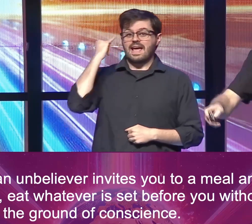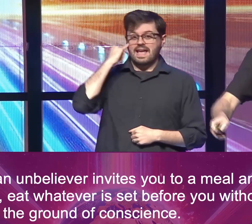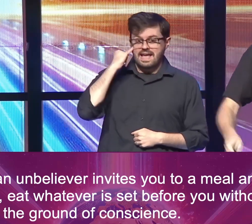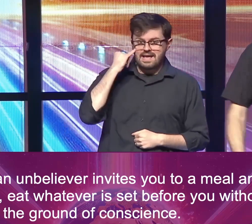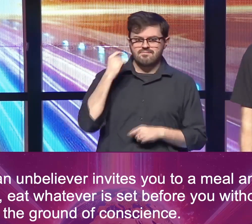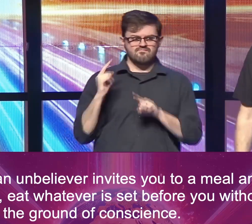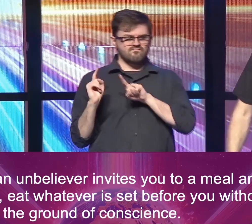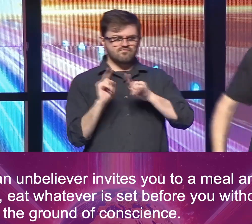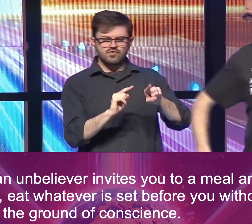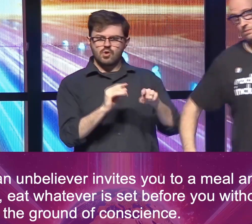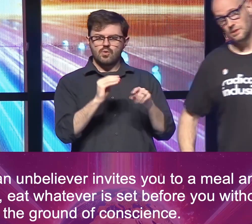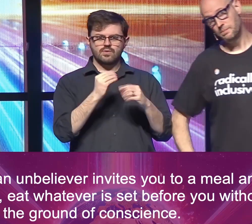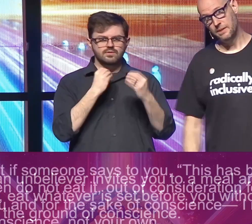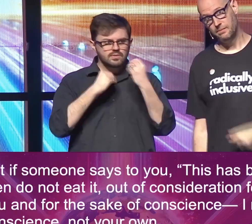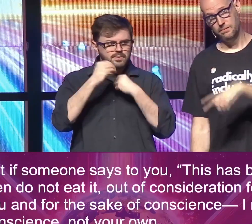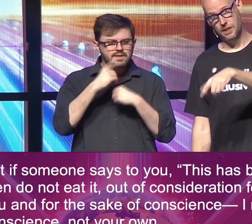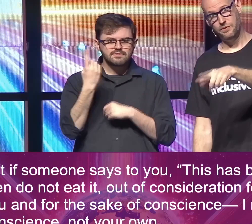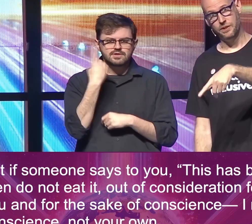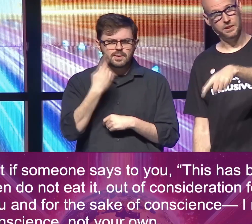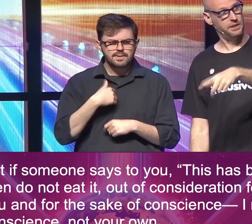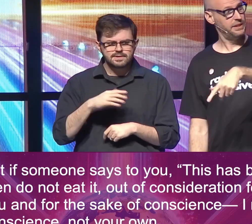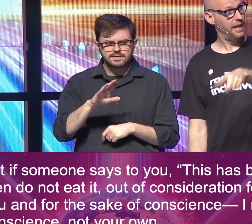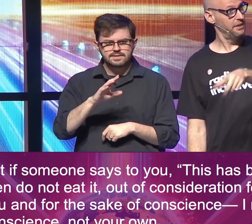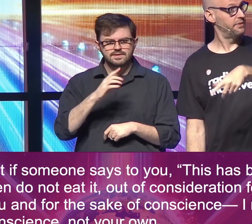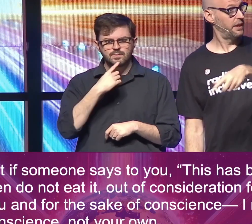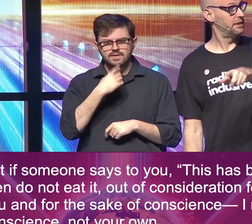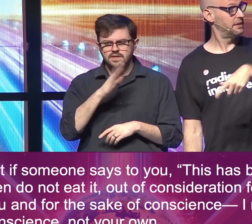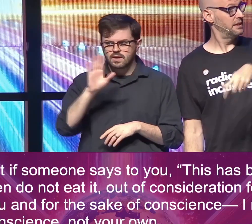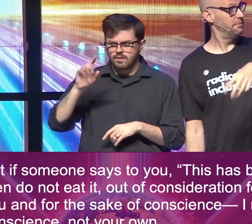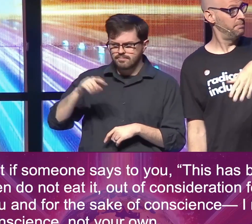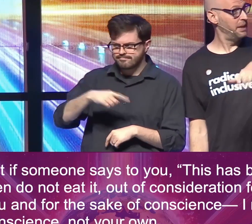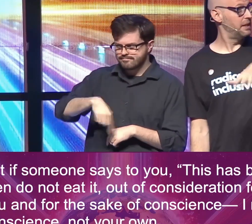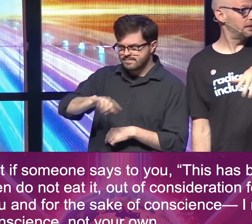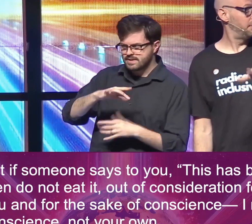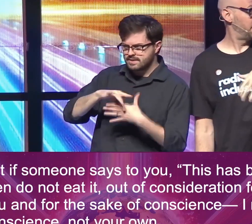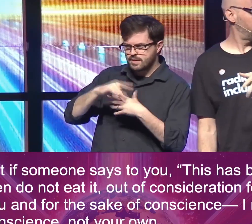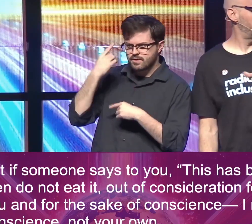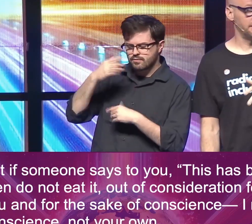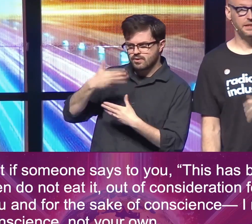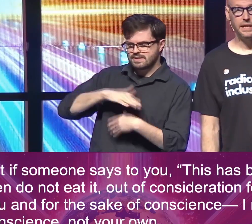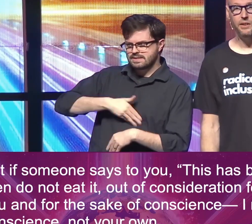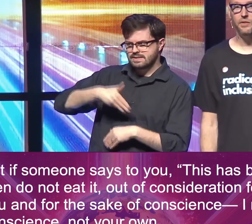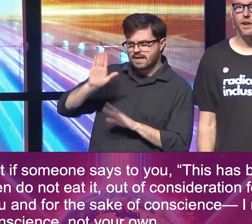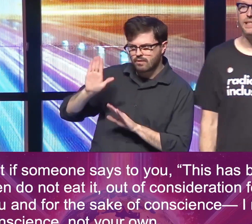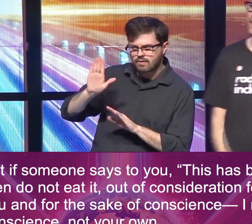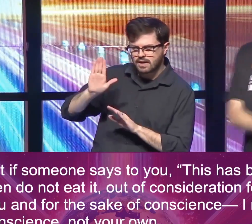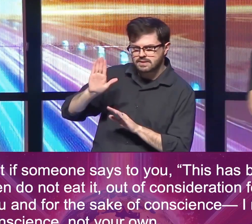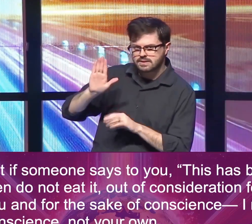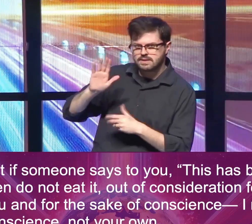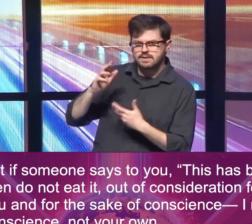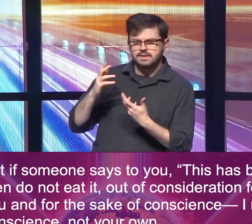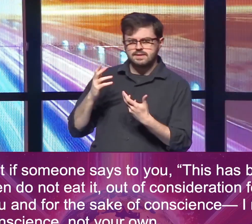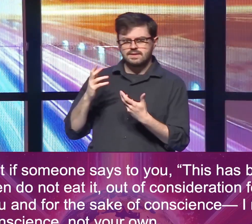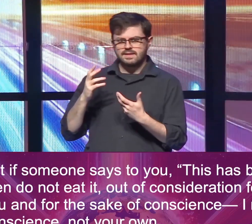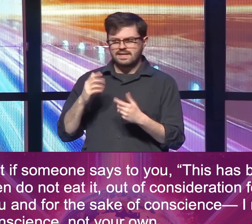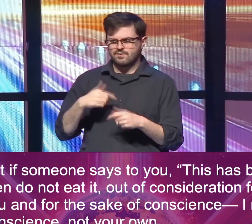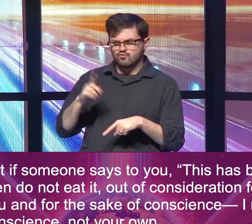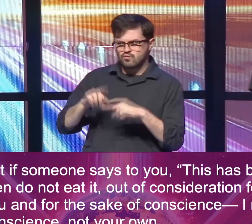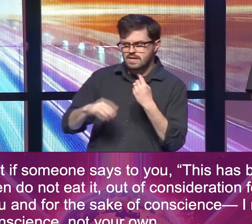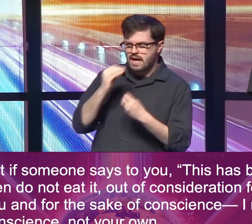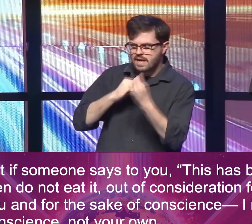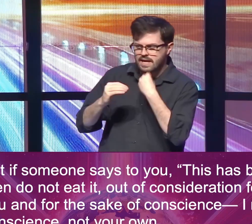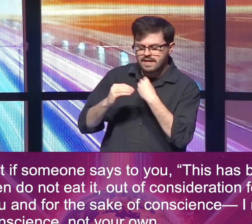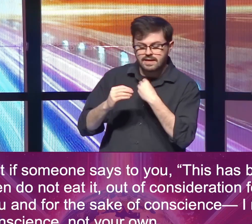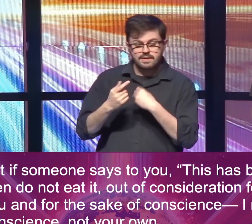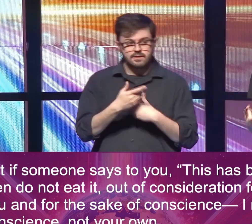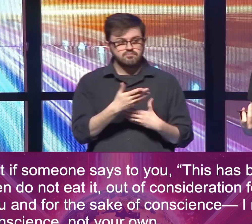at the meal, this has been offered to sacrifice, this meat has been offered as a sacrifice, then don't eat it. Don't